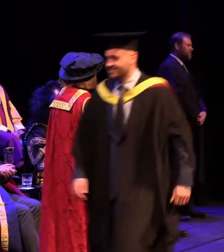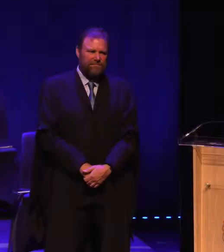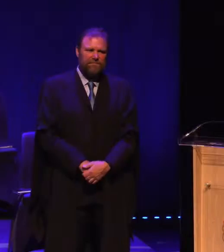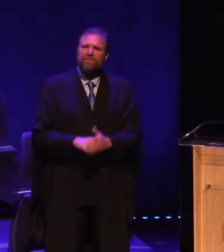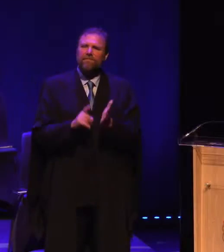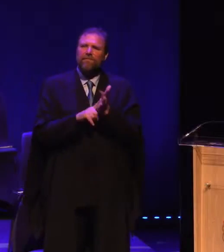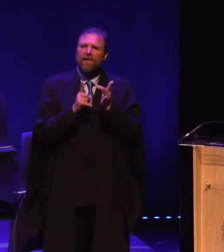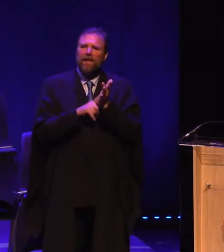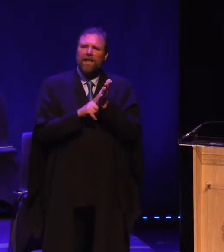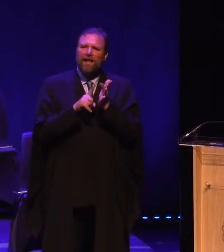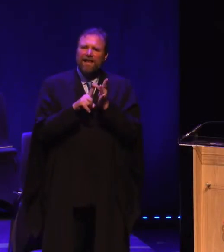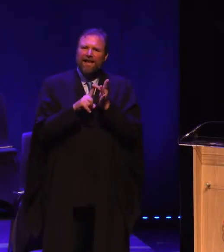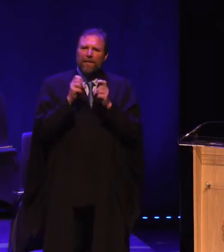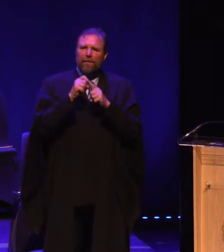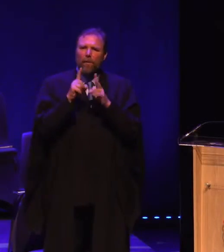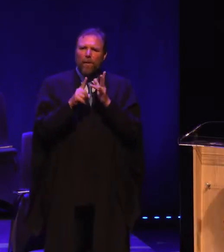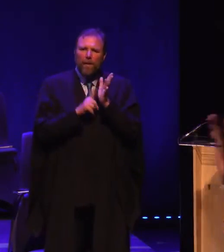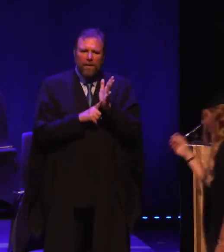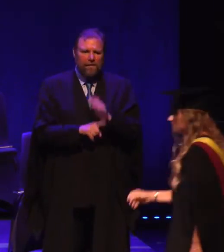Lily Paul.